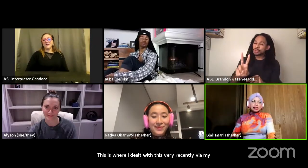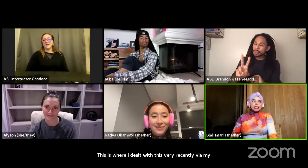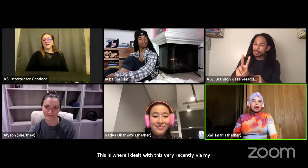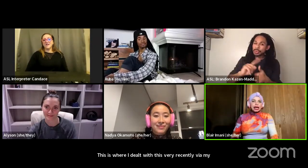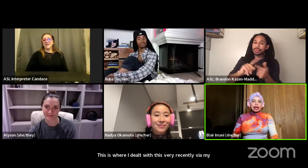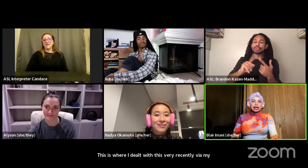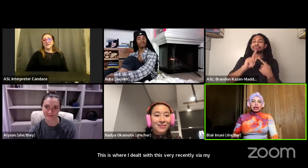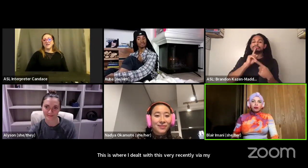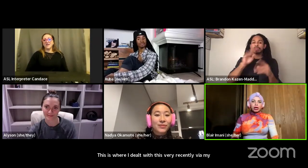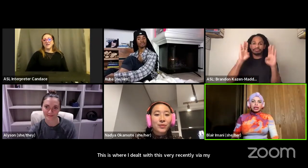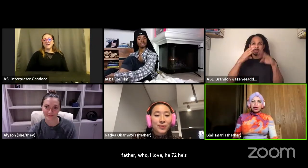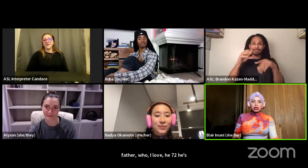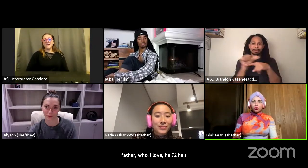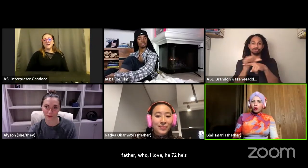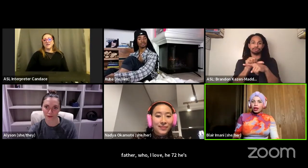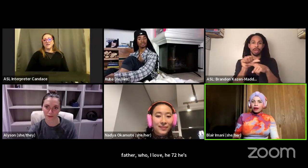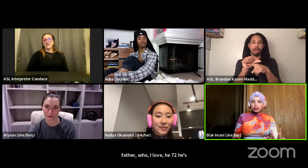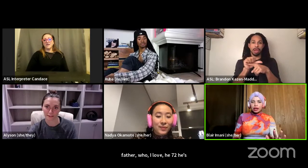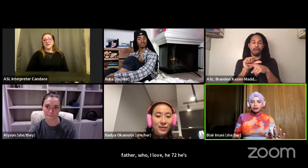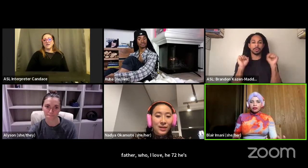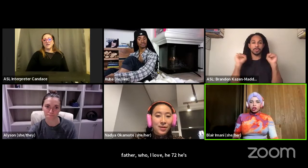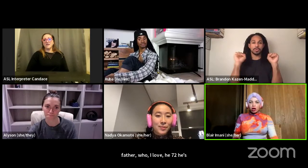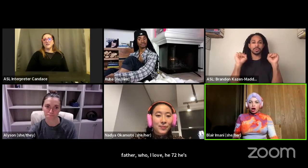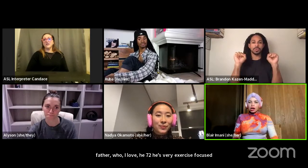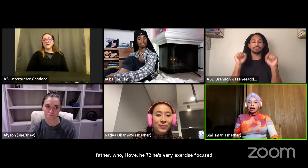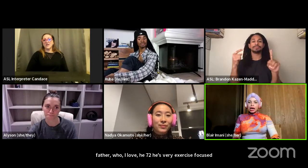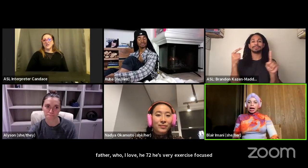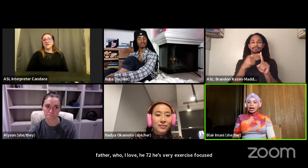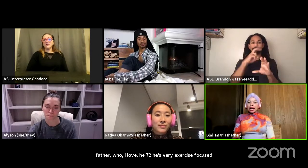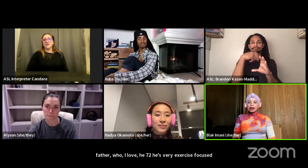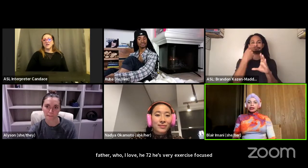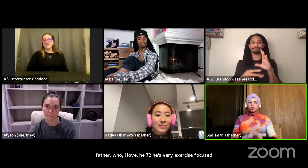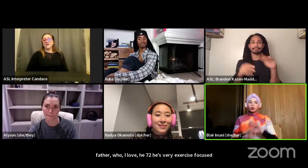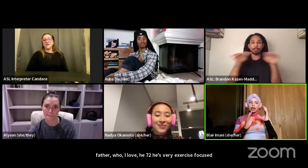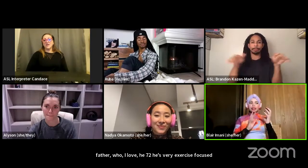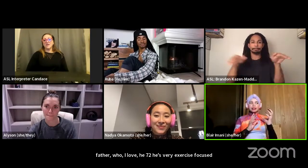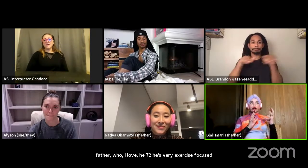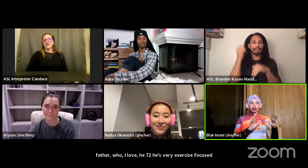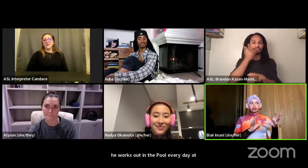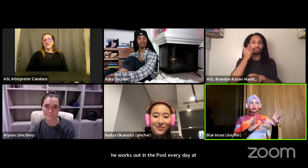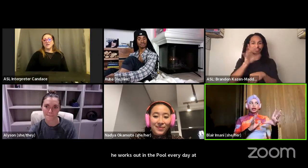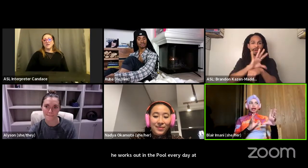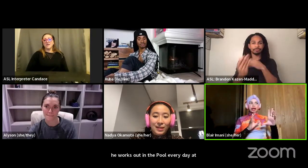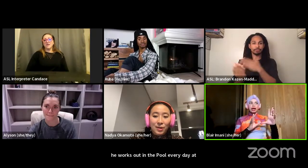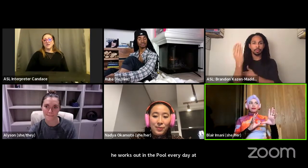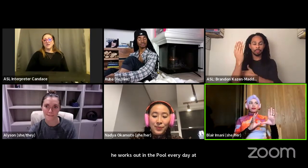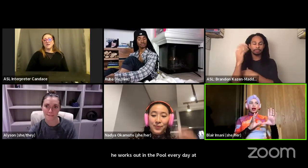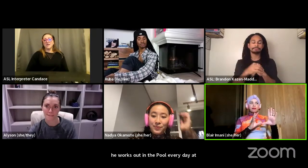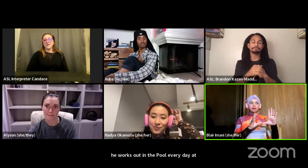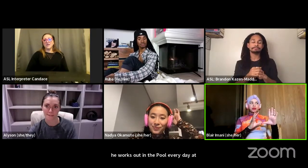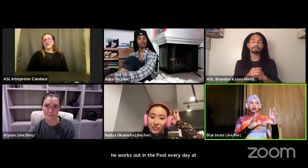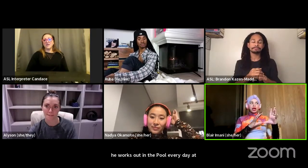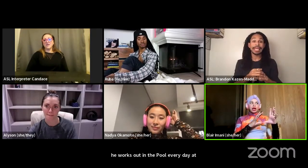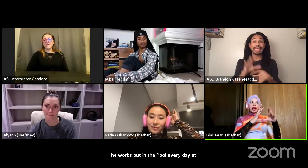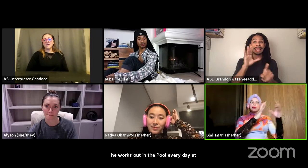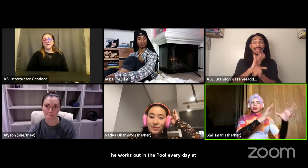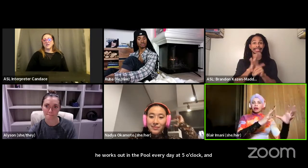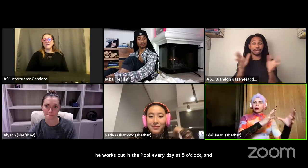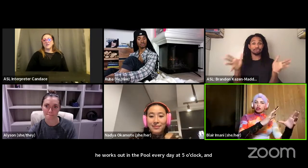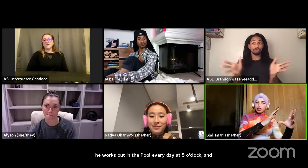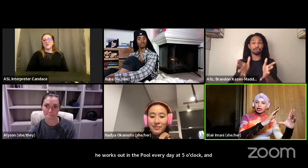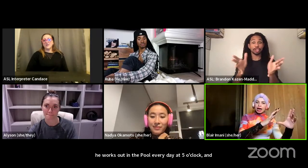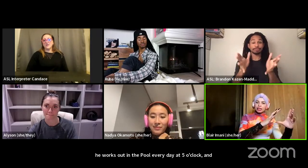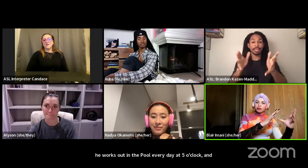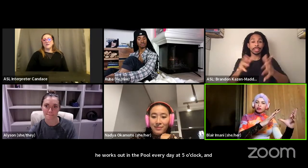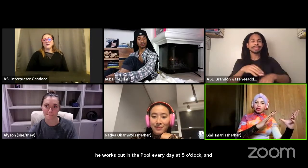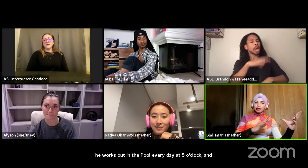exercise focused. He works out in the pool every day at 5 o'clock. And when his encouragement came from, hey,